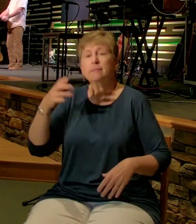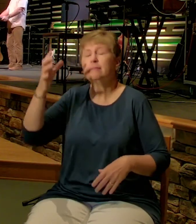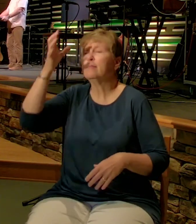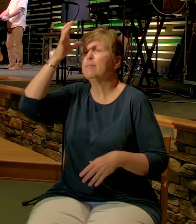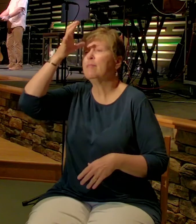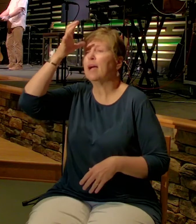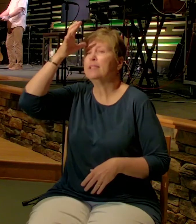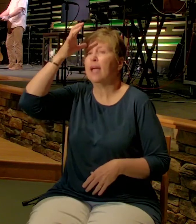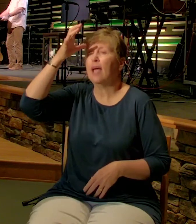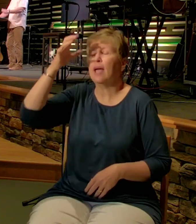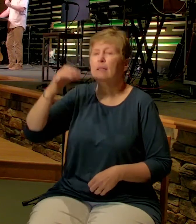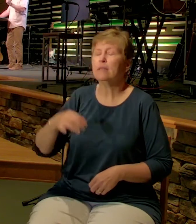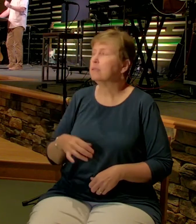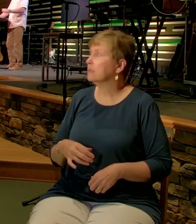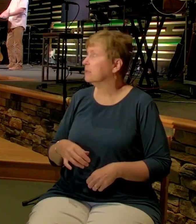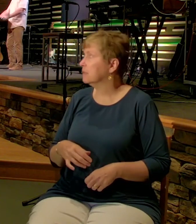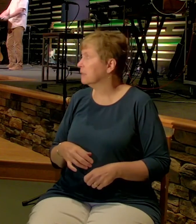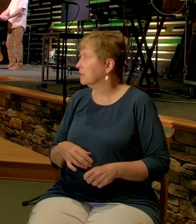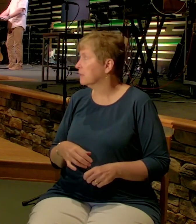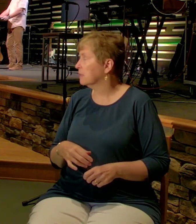he would do this.